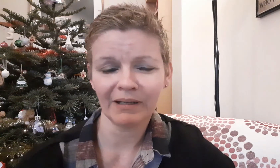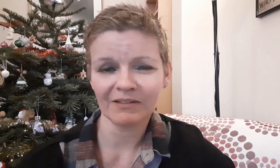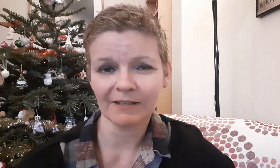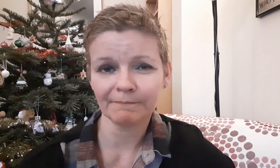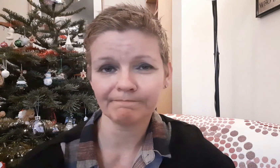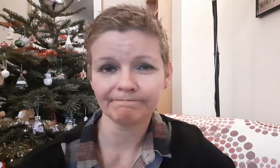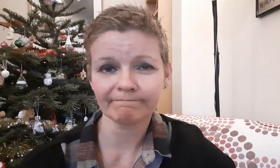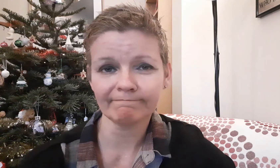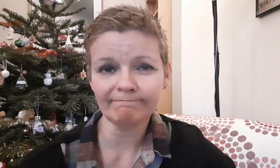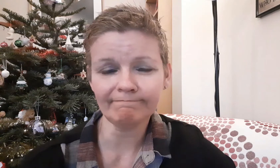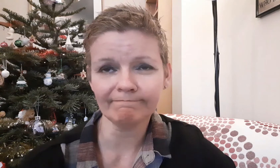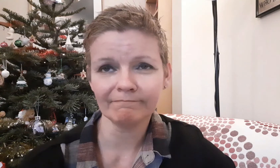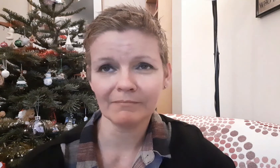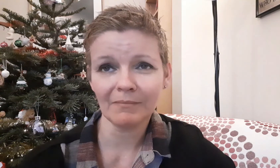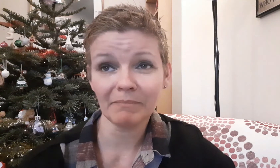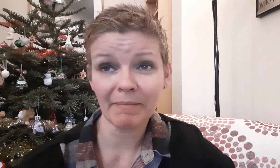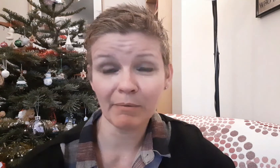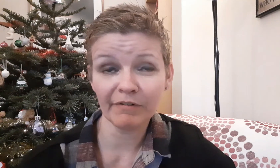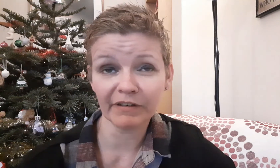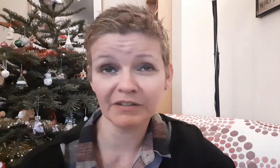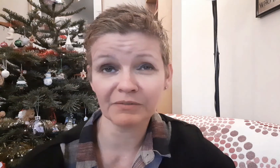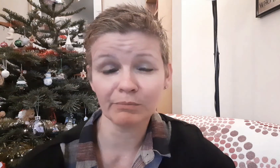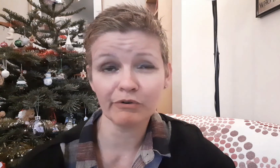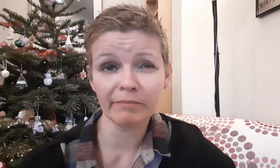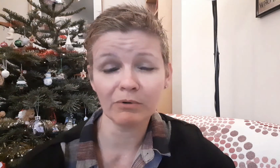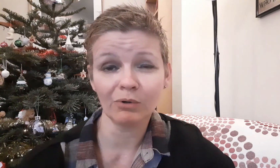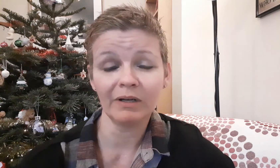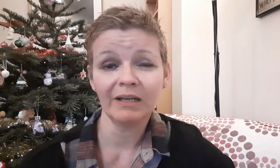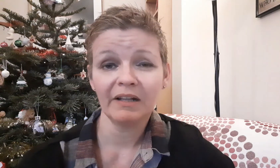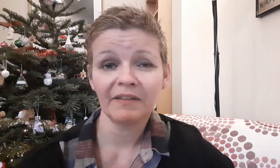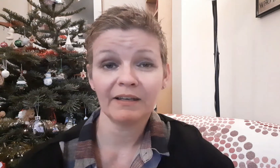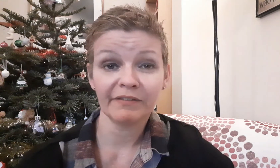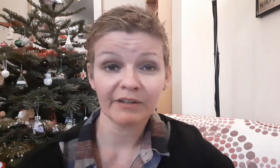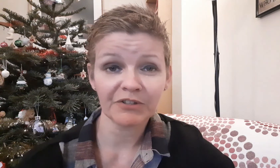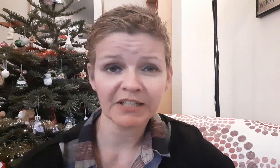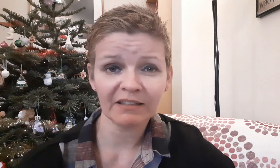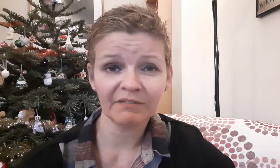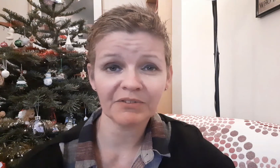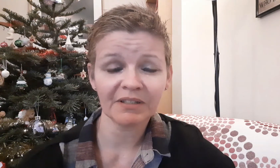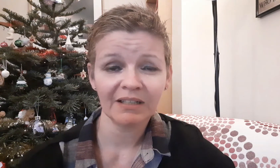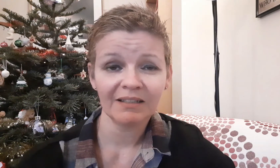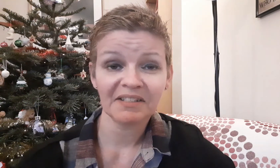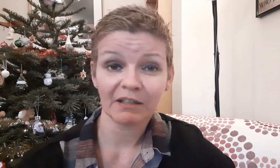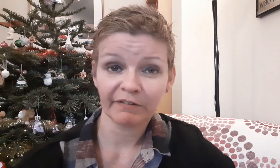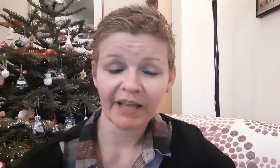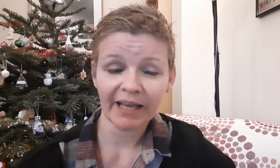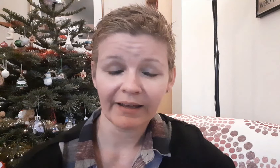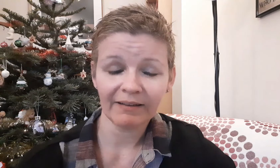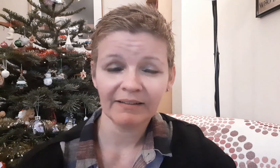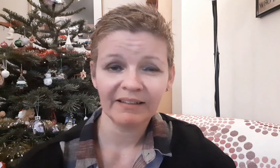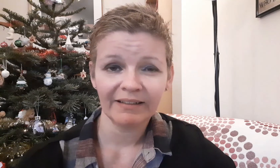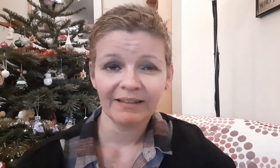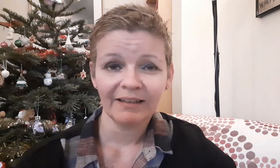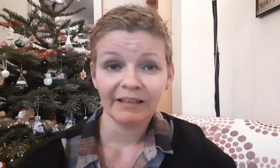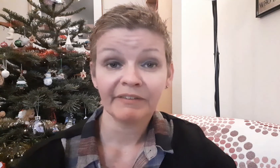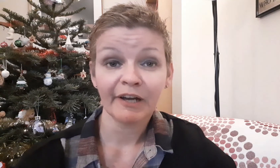humanity. Maybe we've learned more and more that loving ourselves, self-care, loving